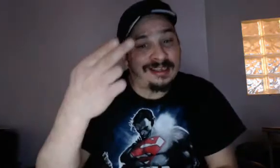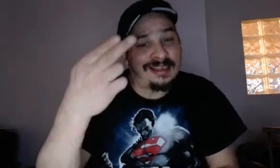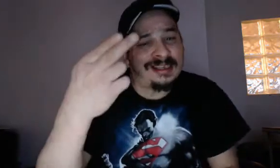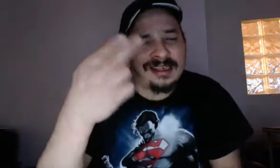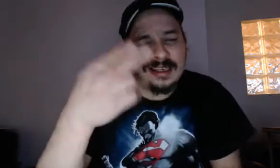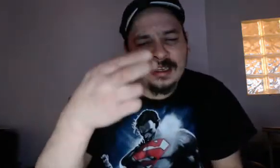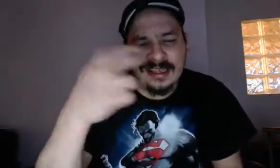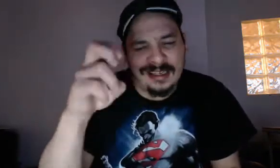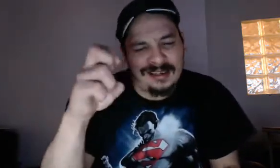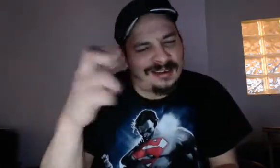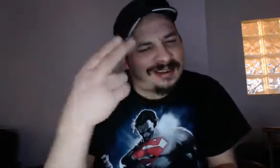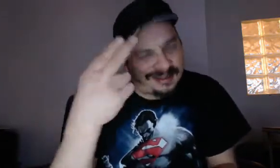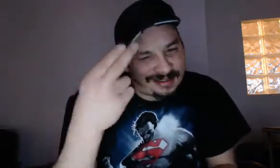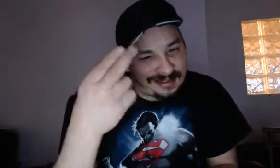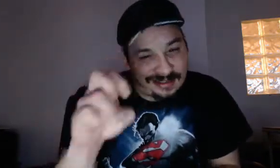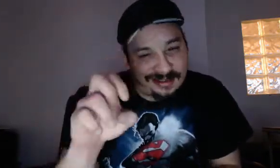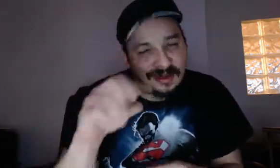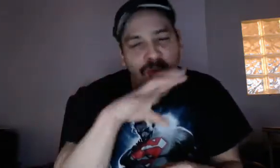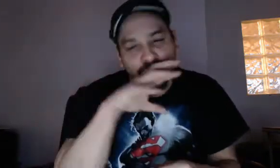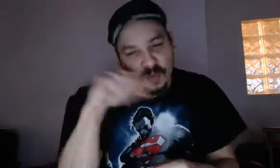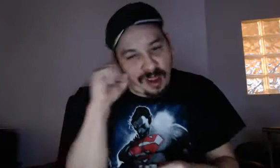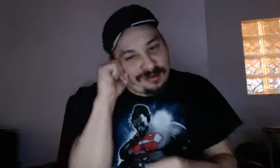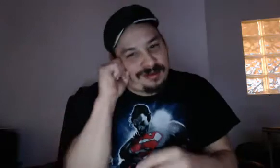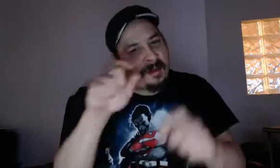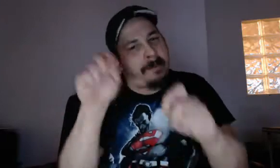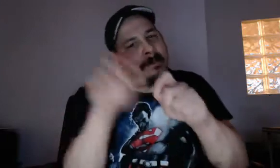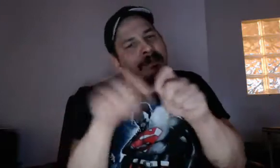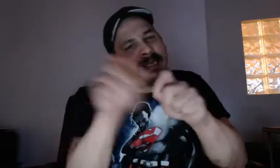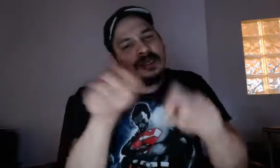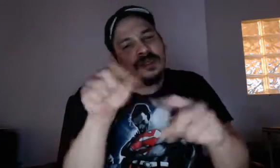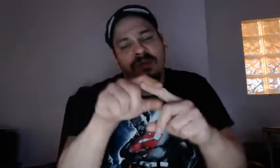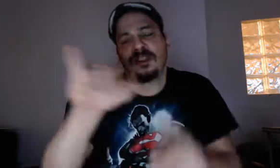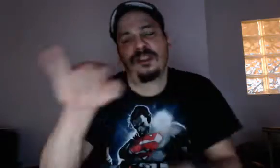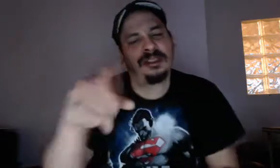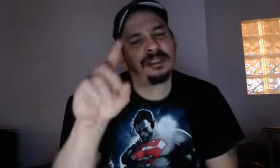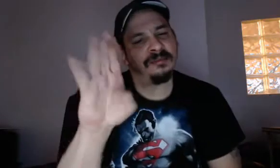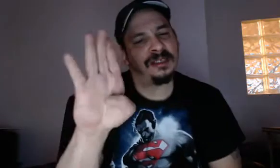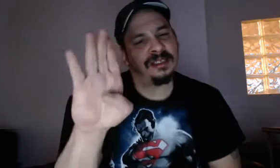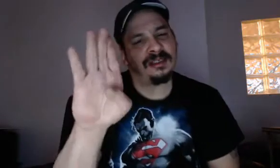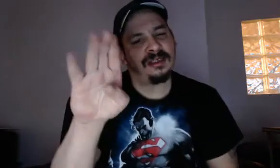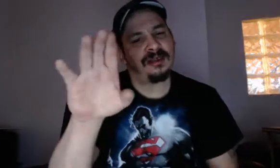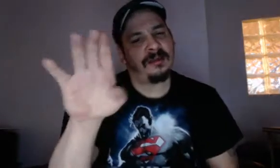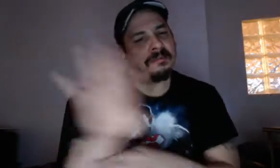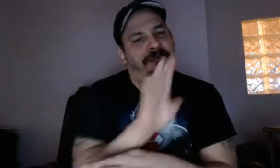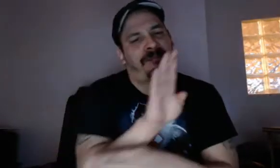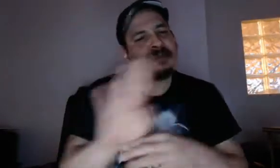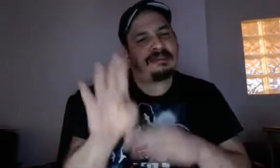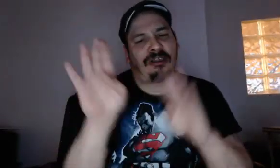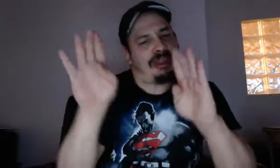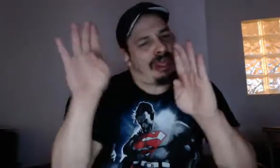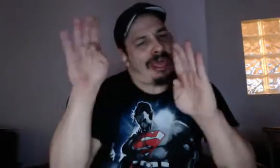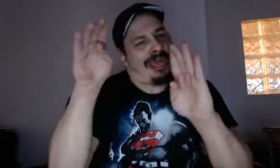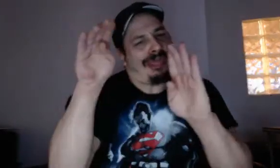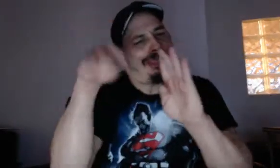And I should say, this isn't just a speech, this was a big event, launching a big program with a lot of money behind it. And the president said that this